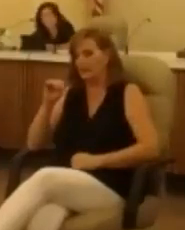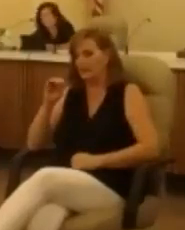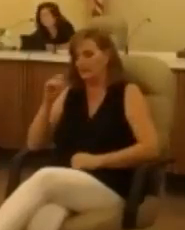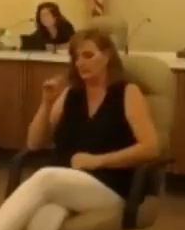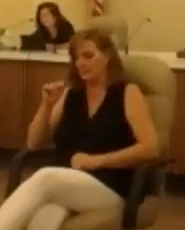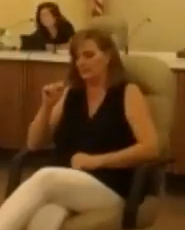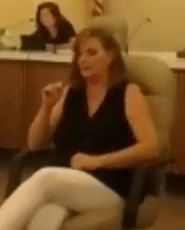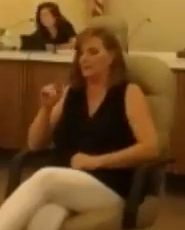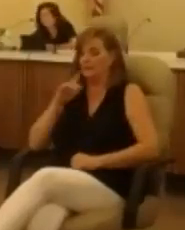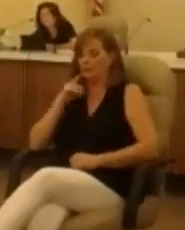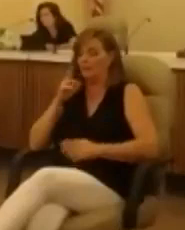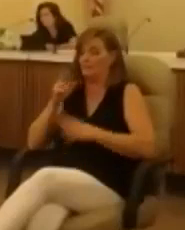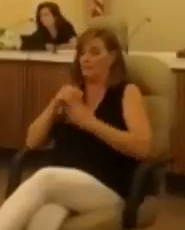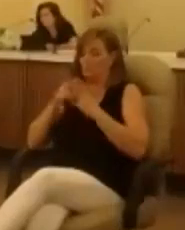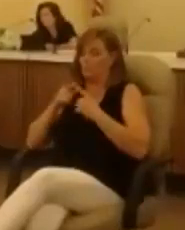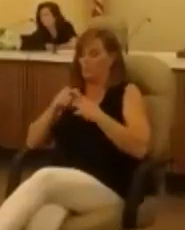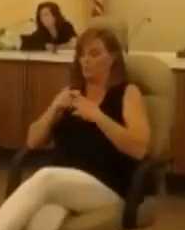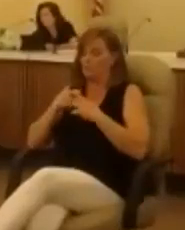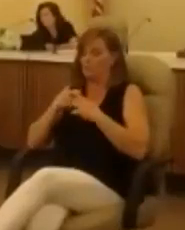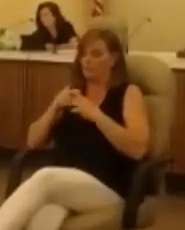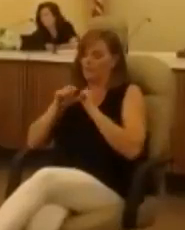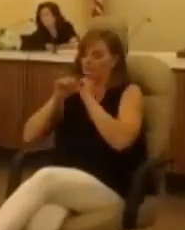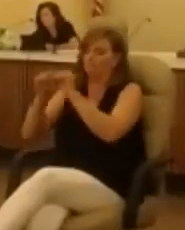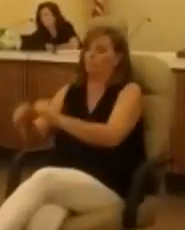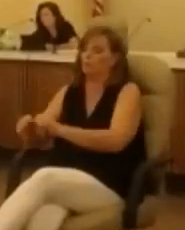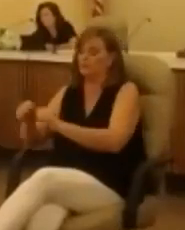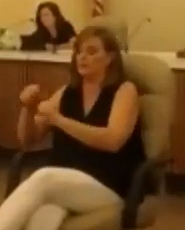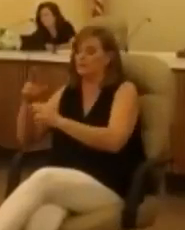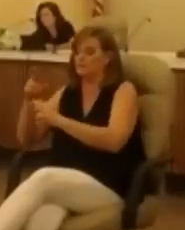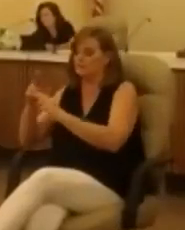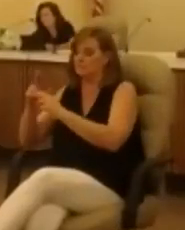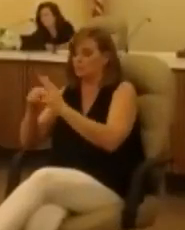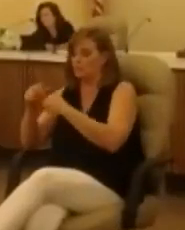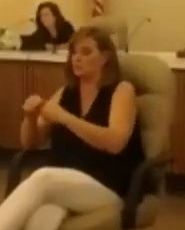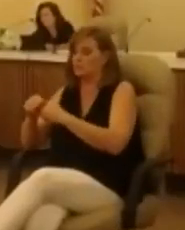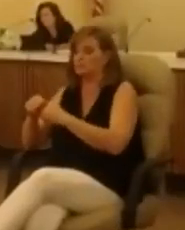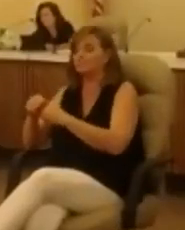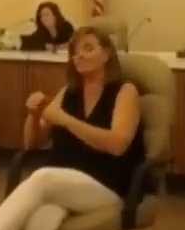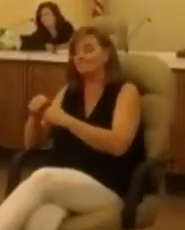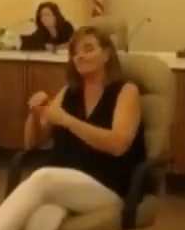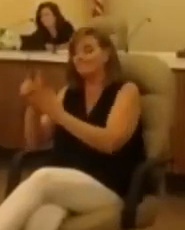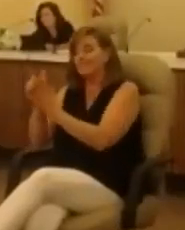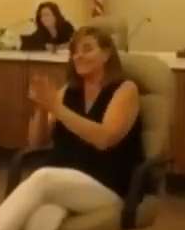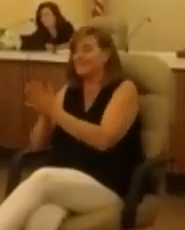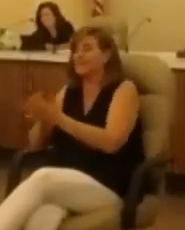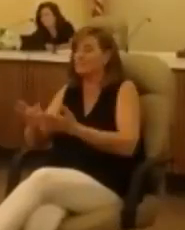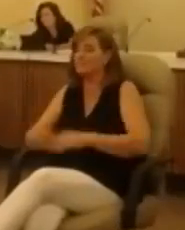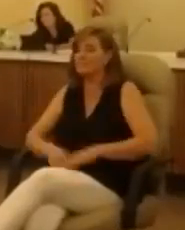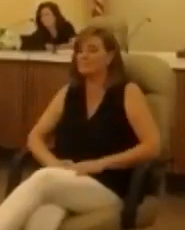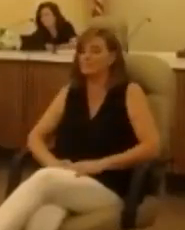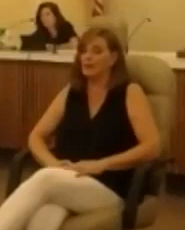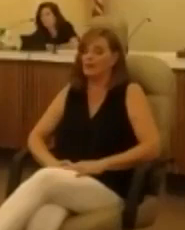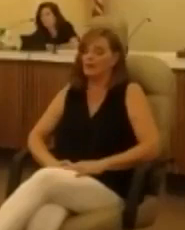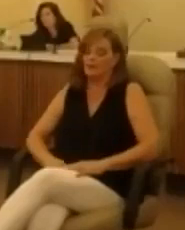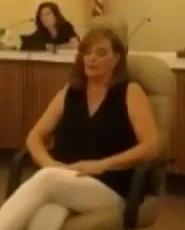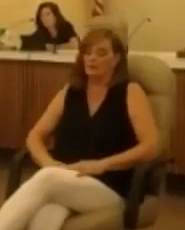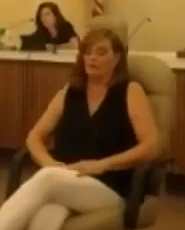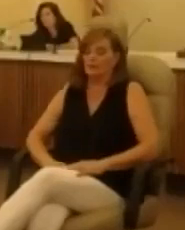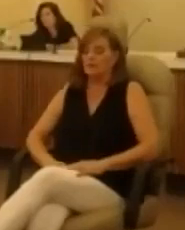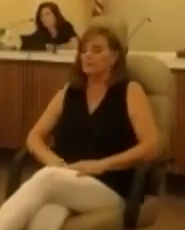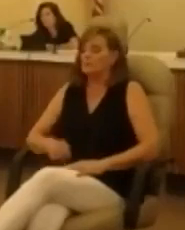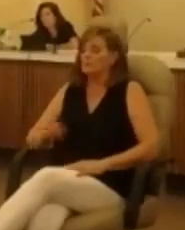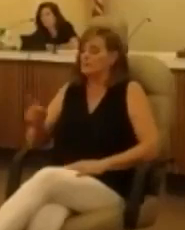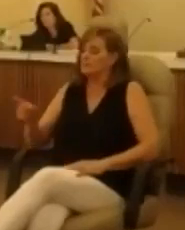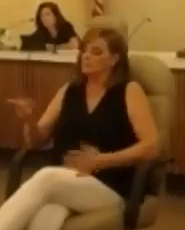permanent structures, right, that's legal. Okay. So, you know, they could open it